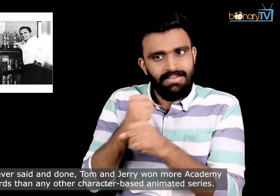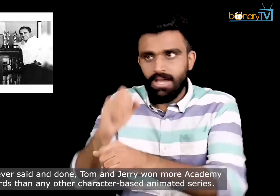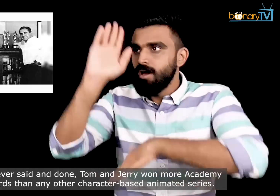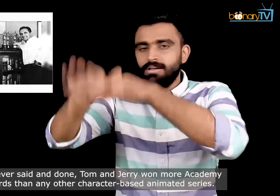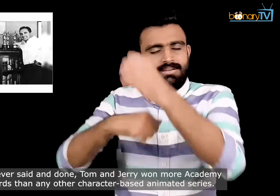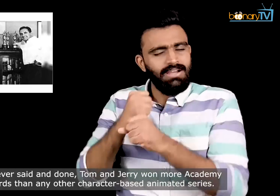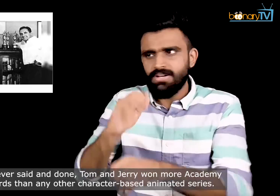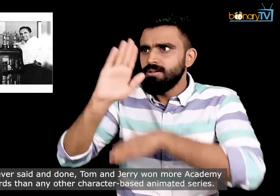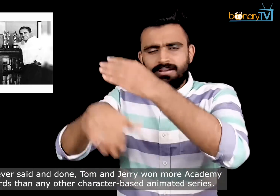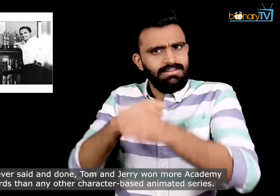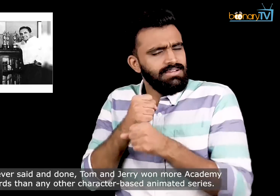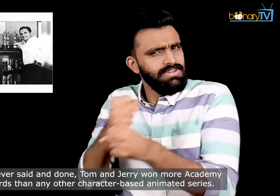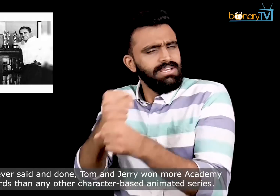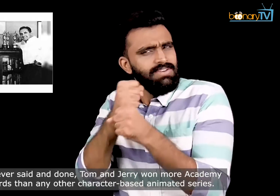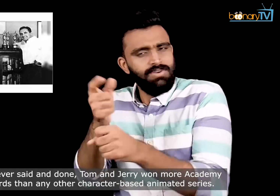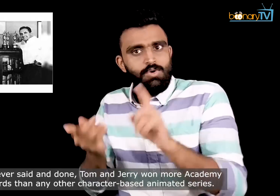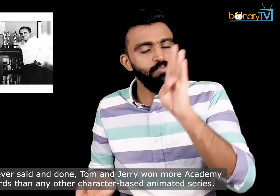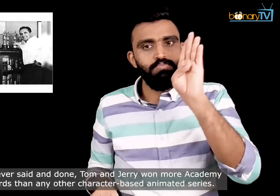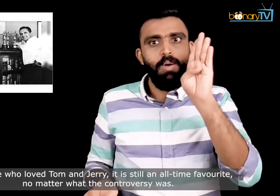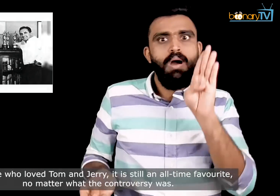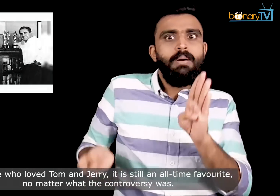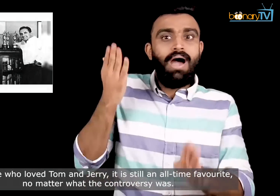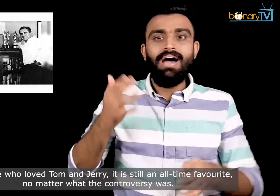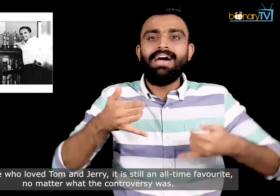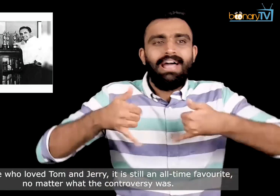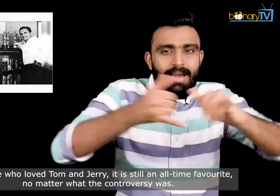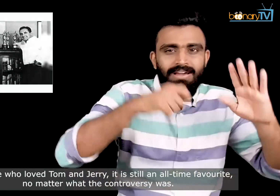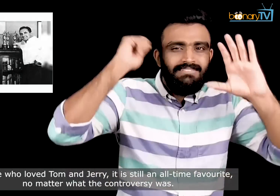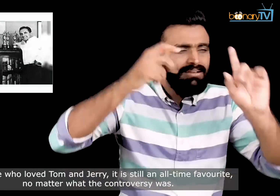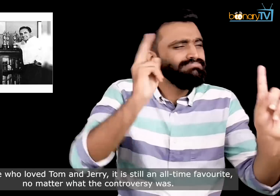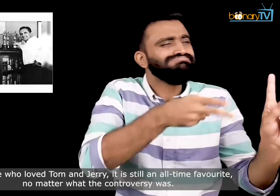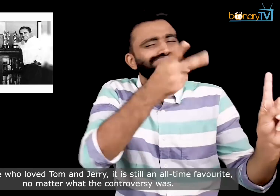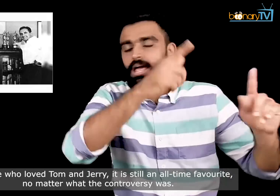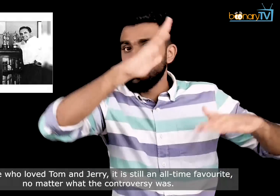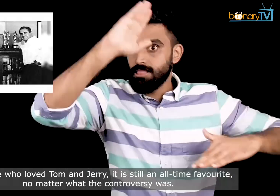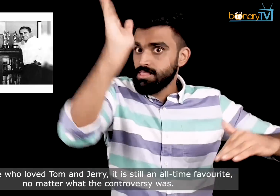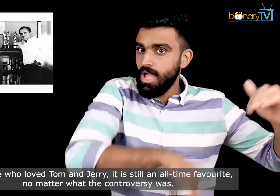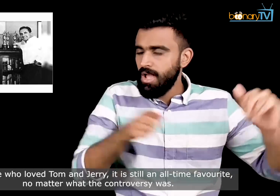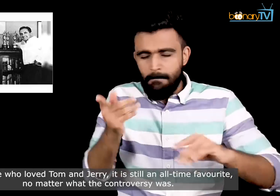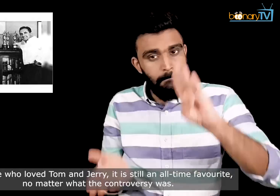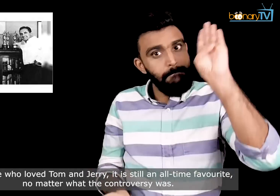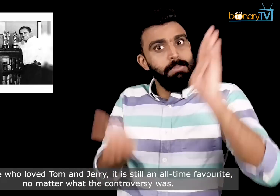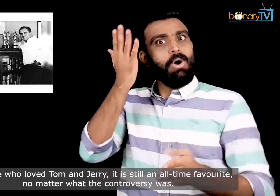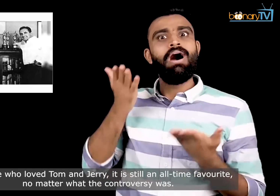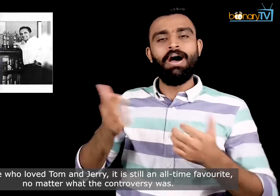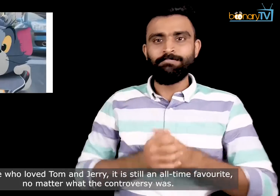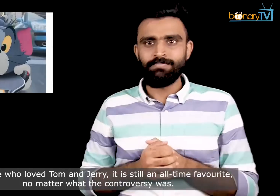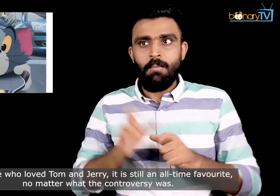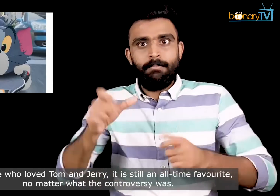animated series. For those who love Tom and Jerry, it is